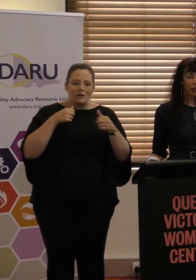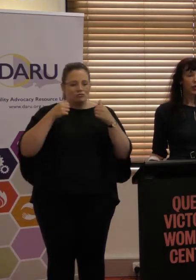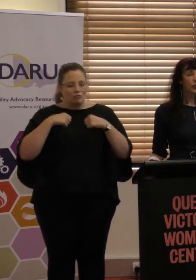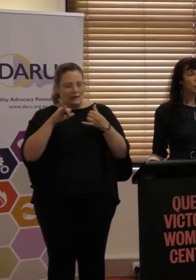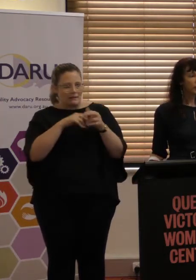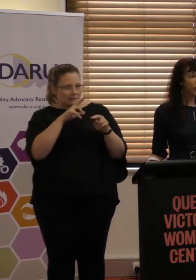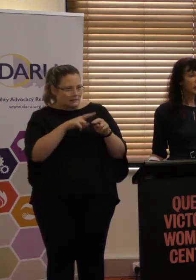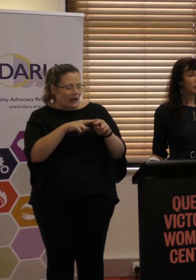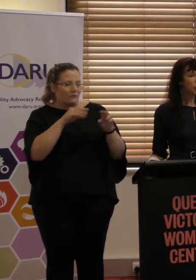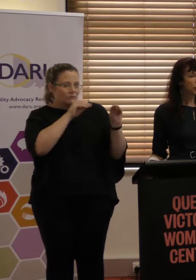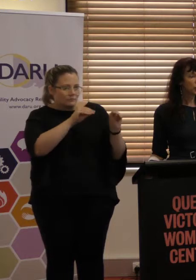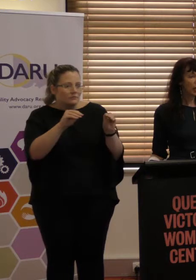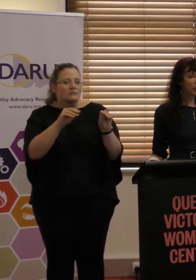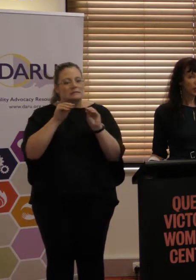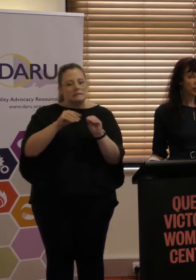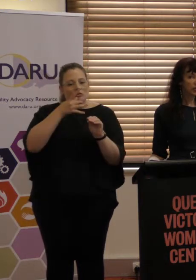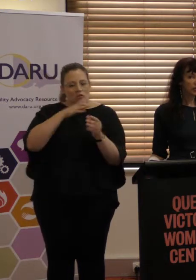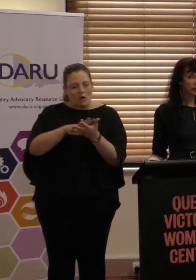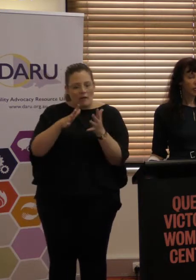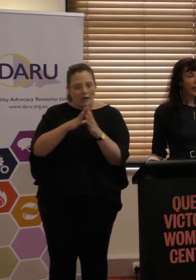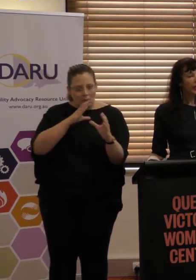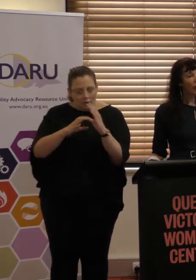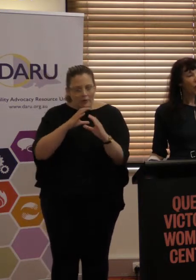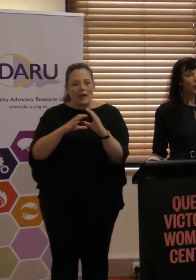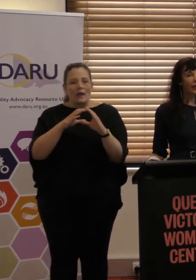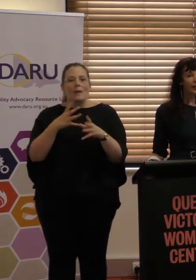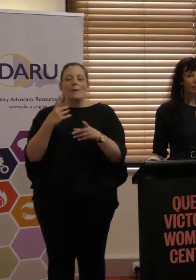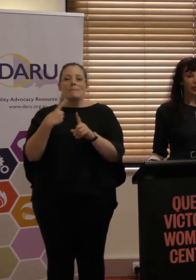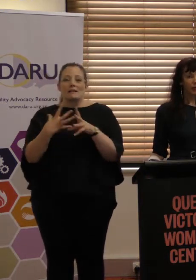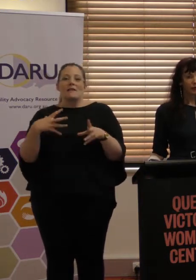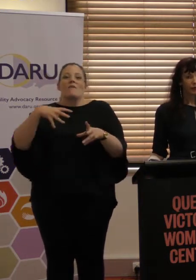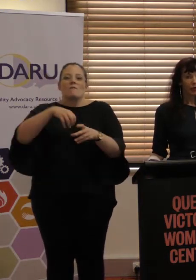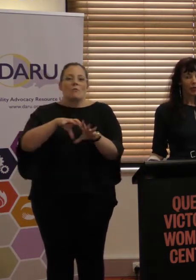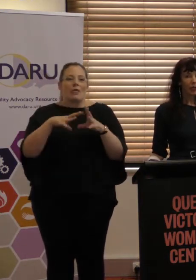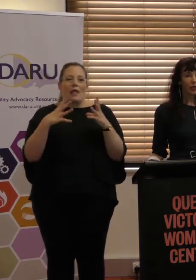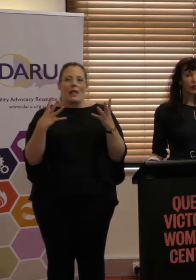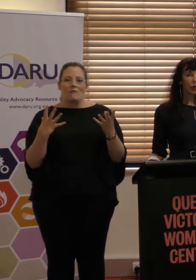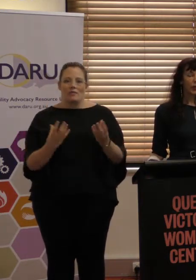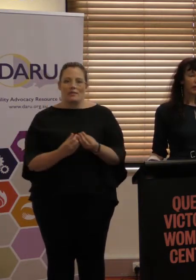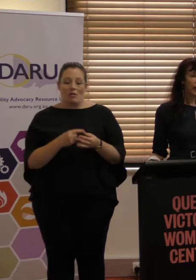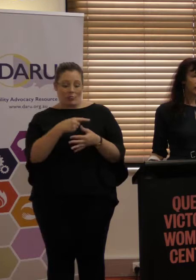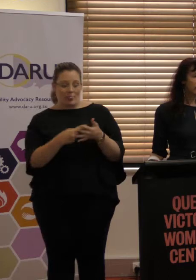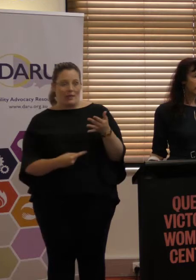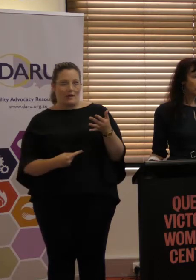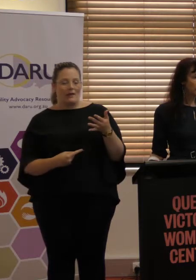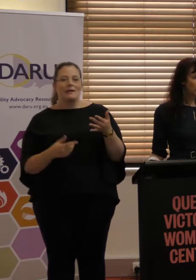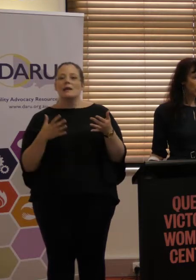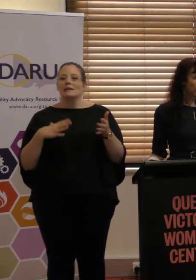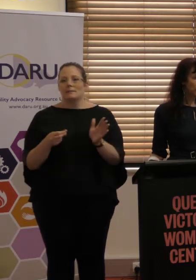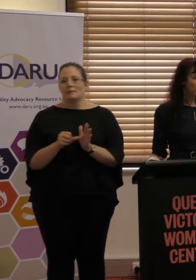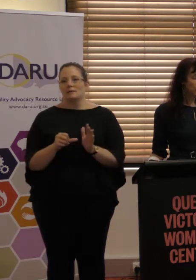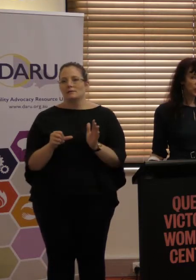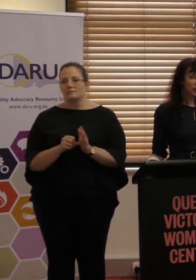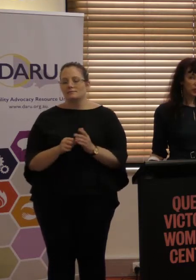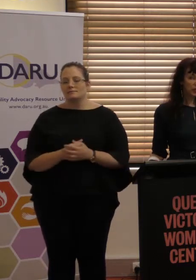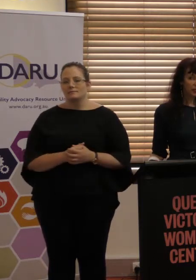it, supervising and monitoring that process. Now, all that needs money. And even though we have had a review of the program